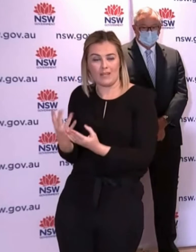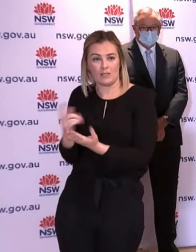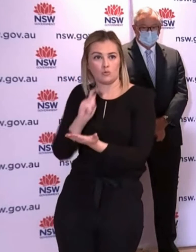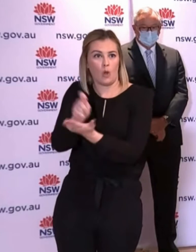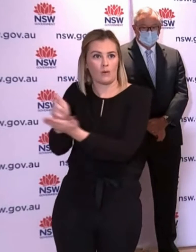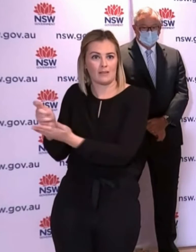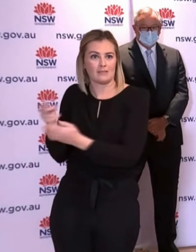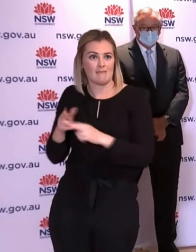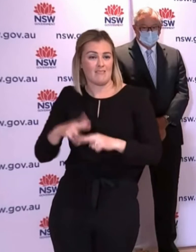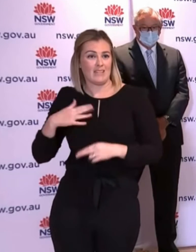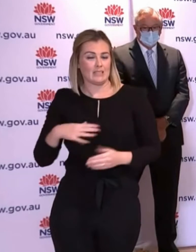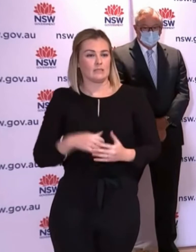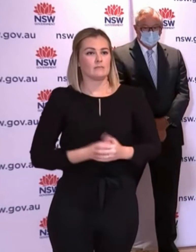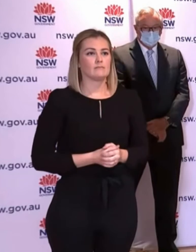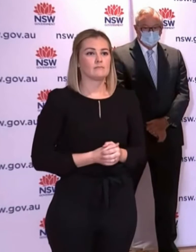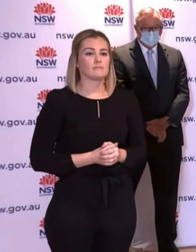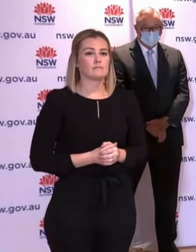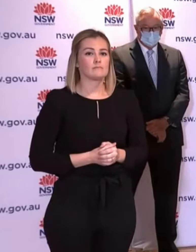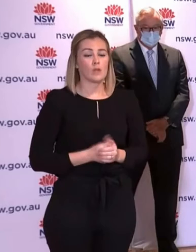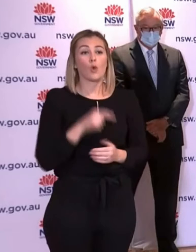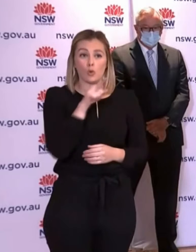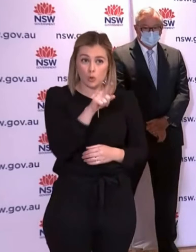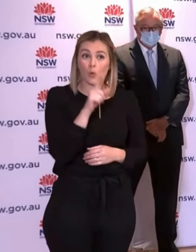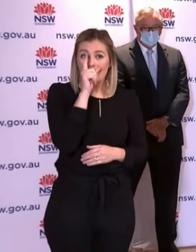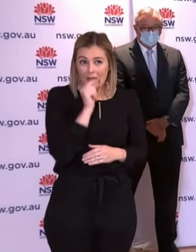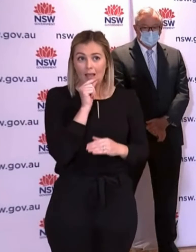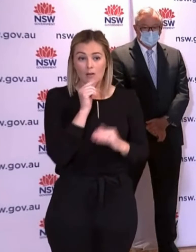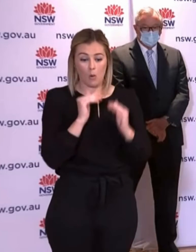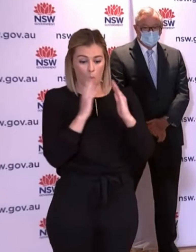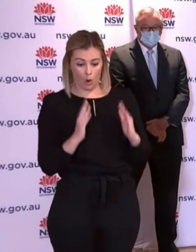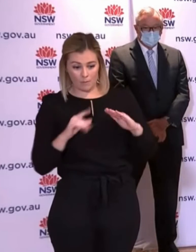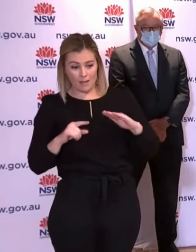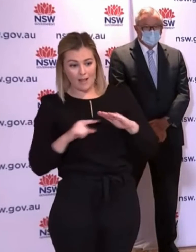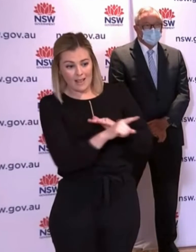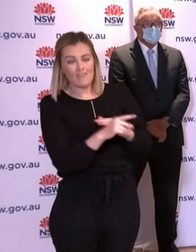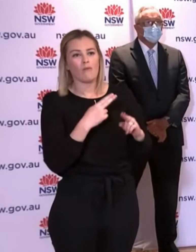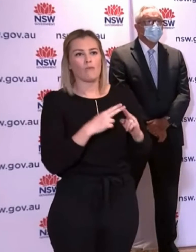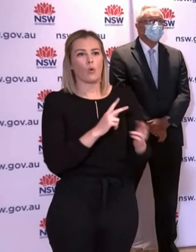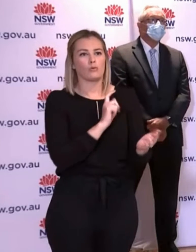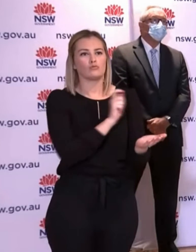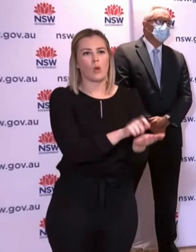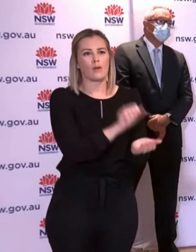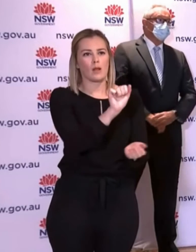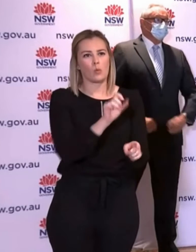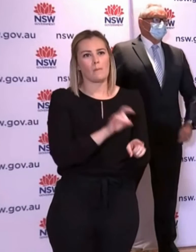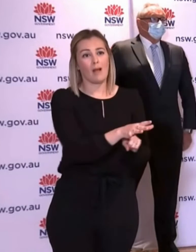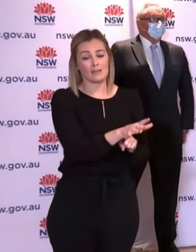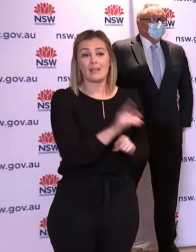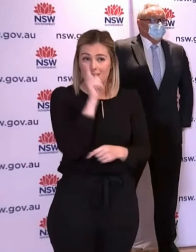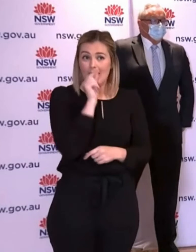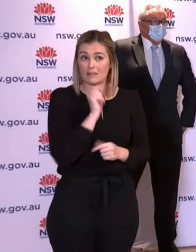blood is a reasonable excuse. And so if you are a blood donor, please get in touch with the Red Cross Blood